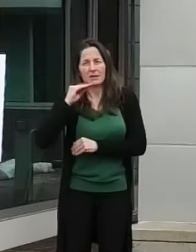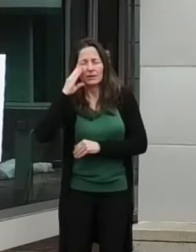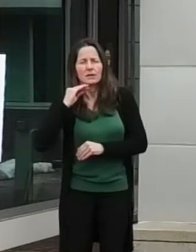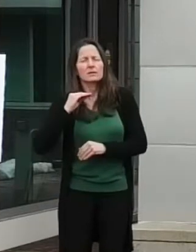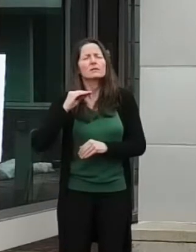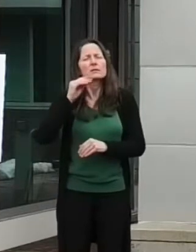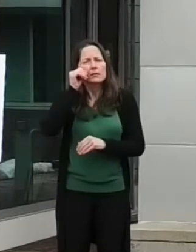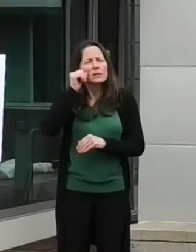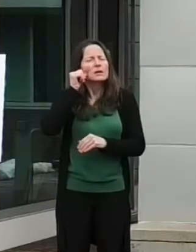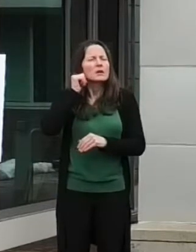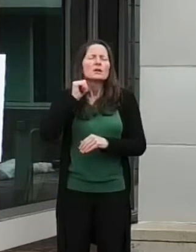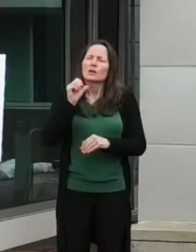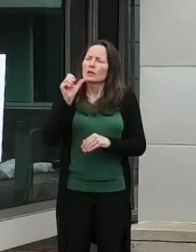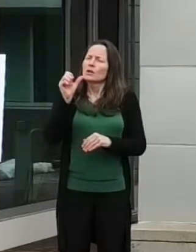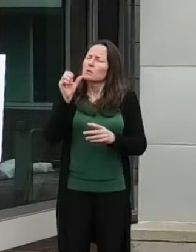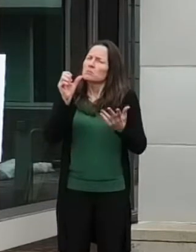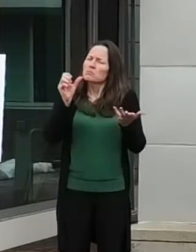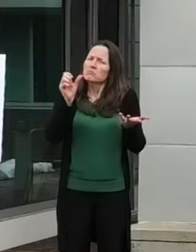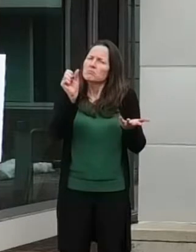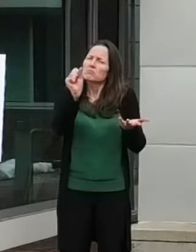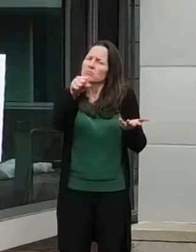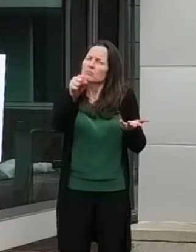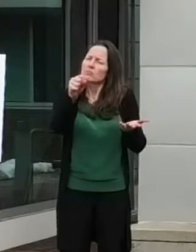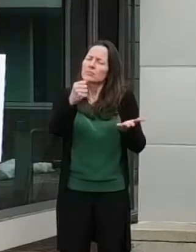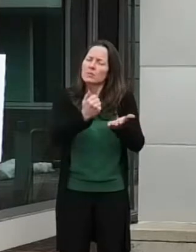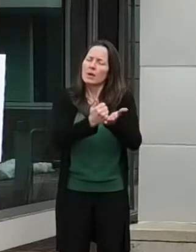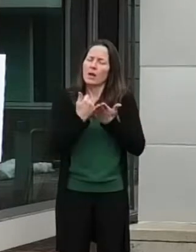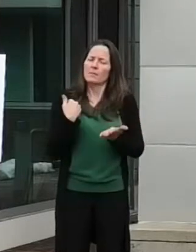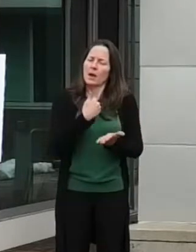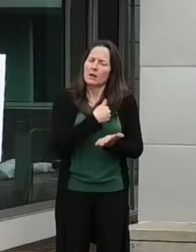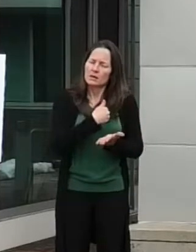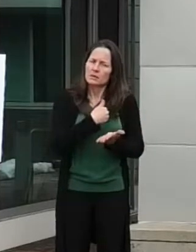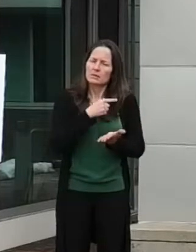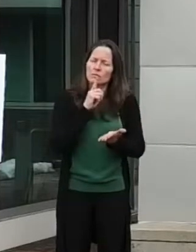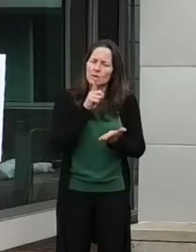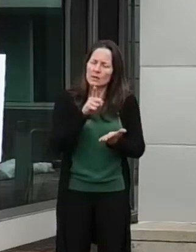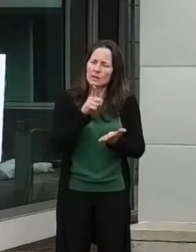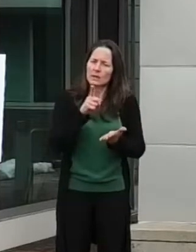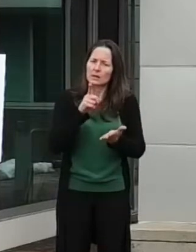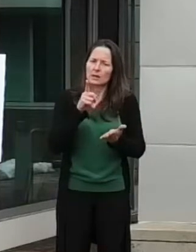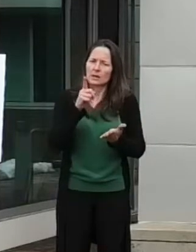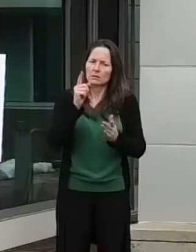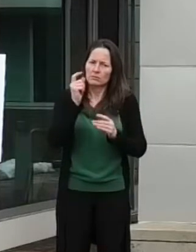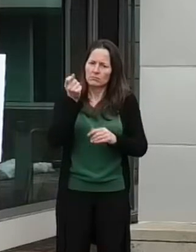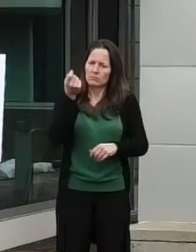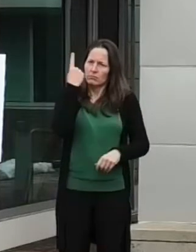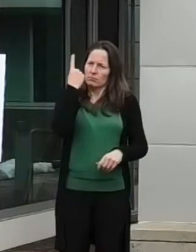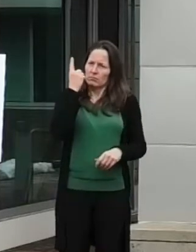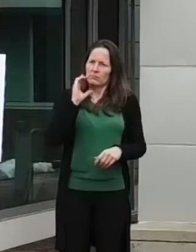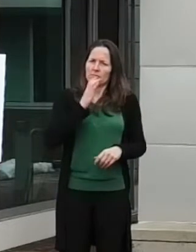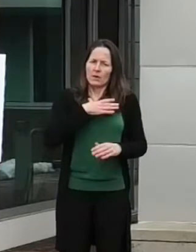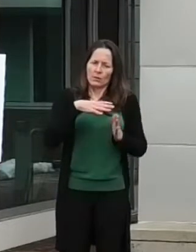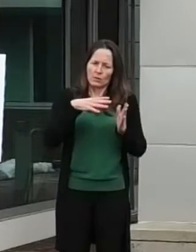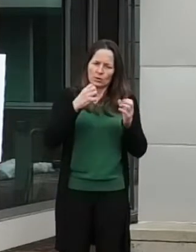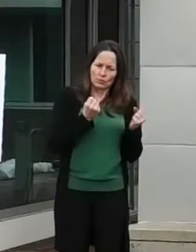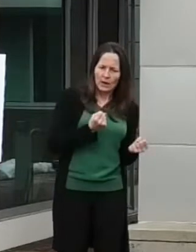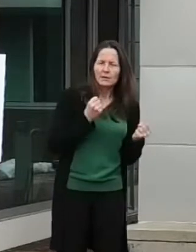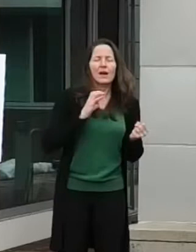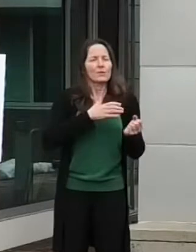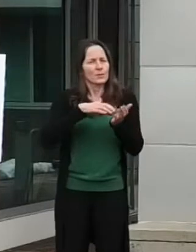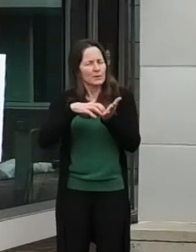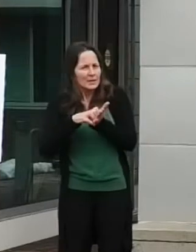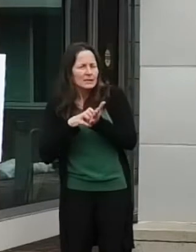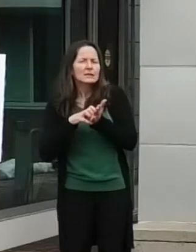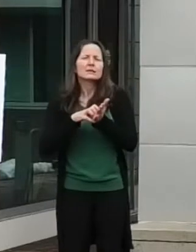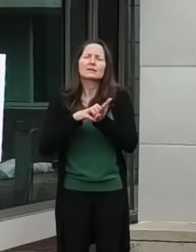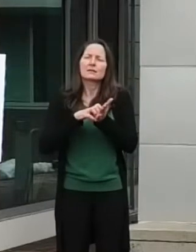really, they open our eyes. They help us really see our strengths and our weaknesses as individuals,